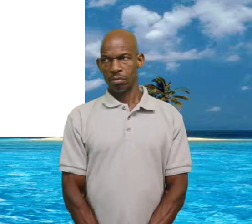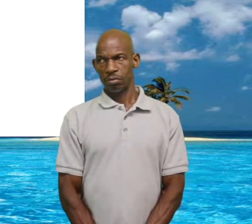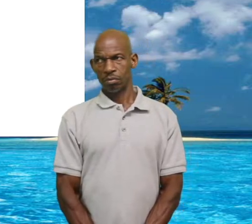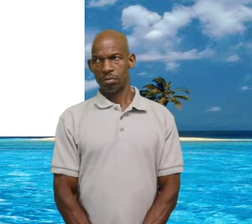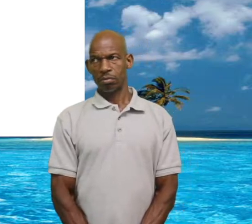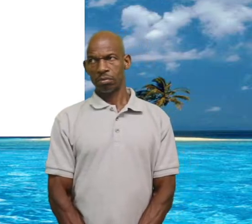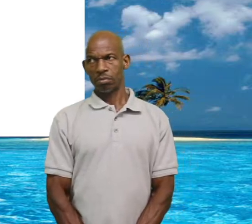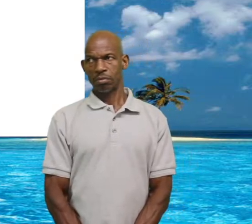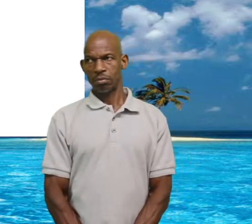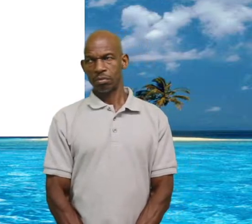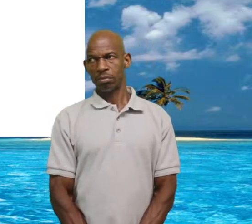Noun.